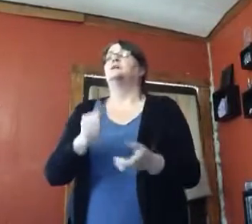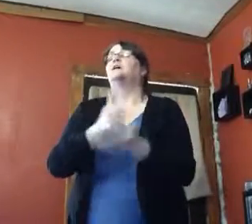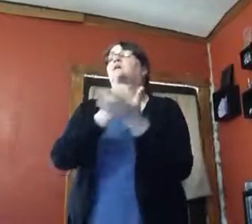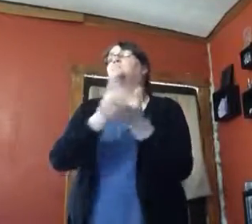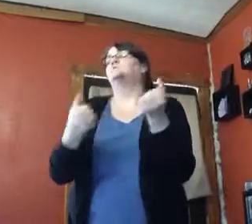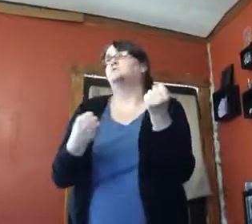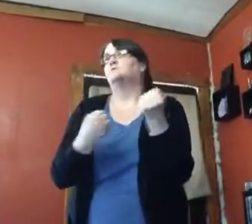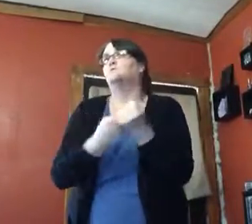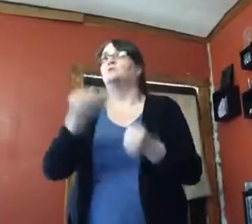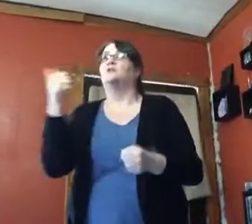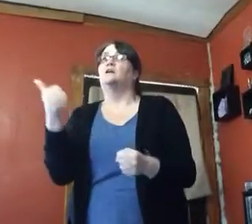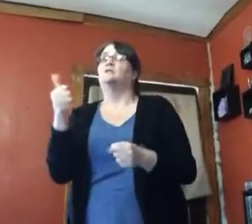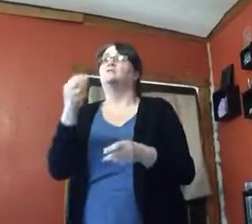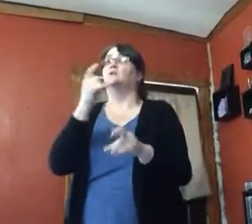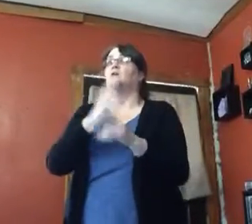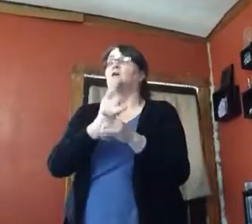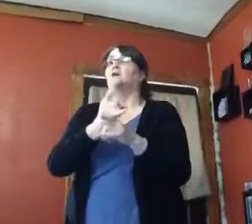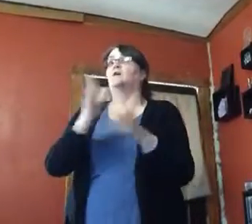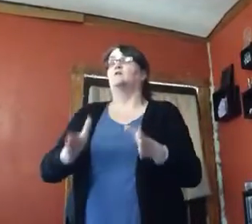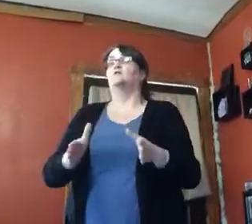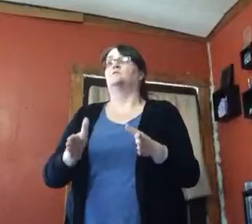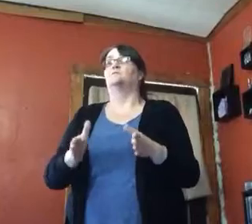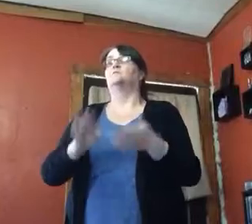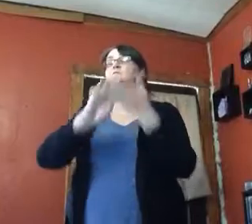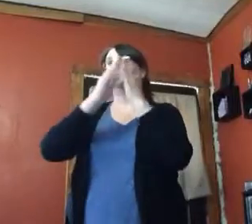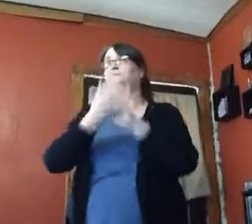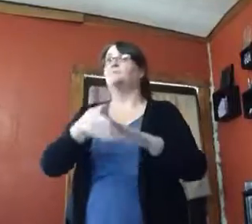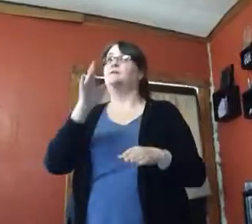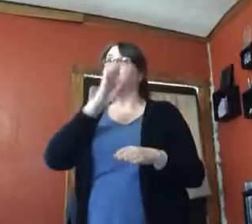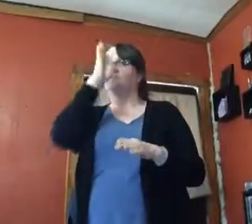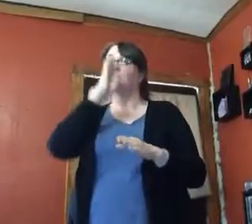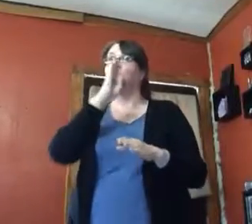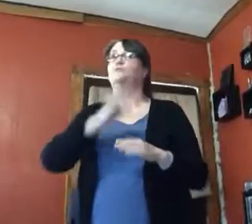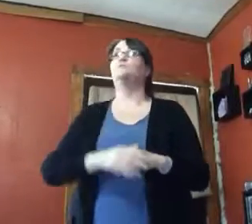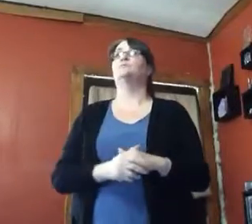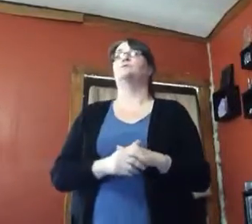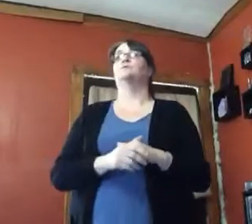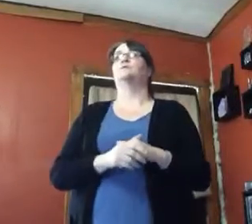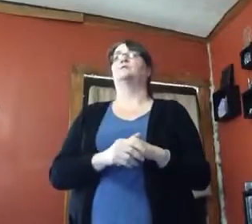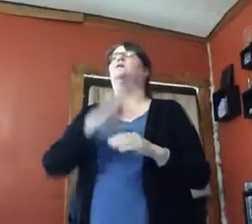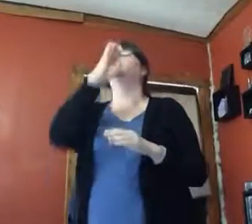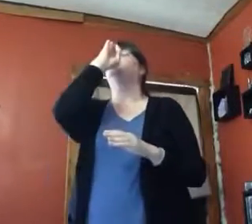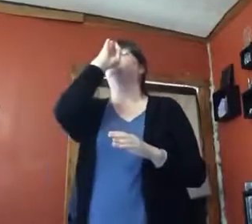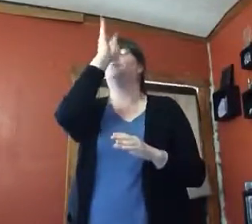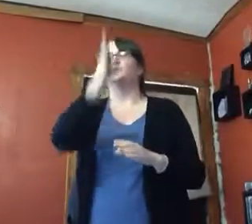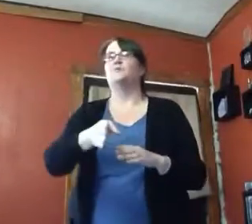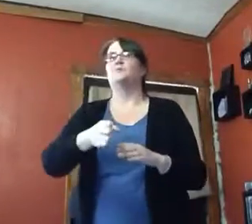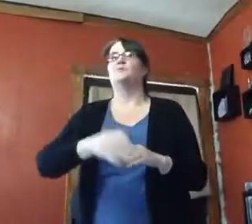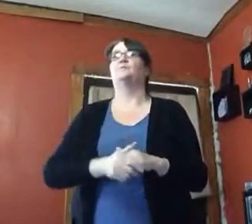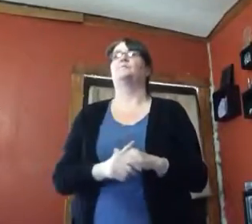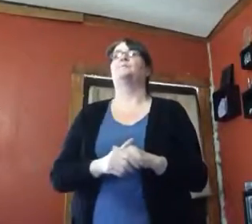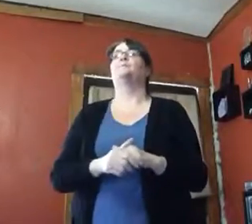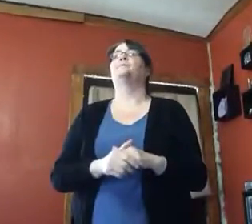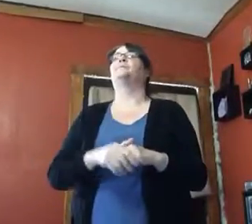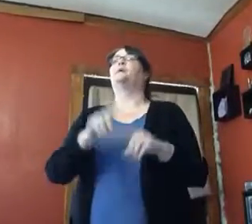that Wilson place less stress on religion and more on the science of treating